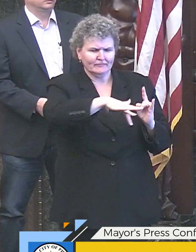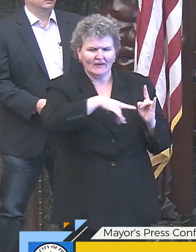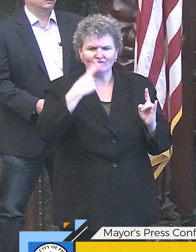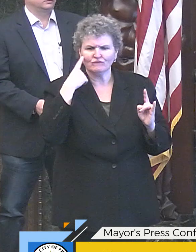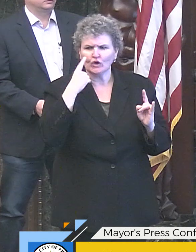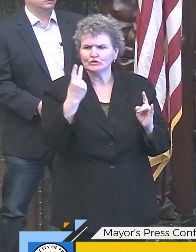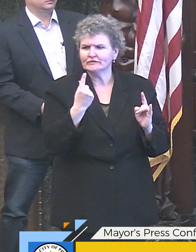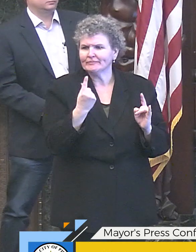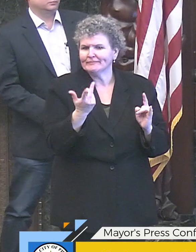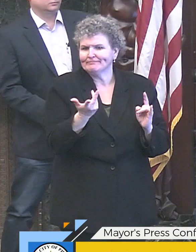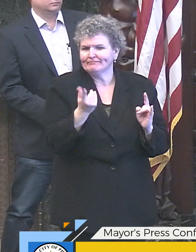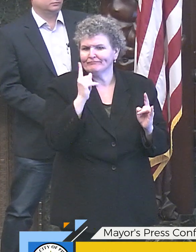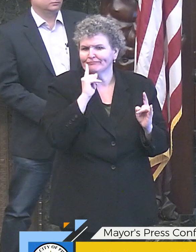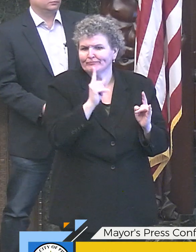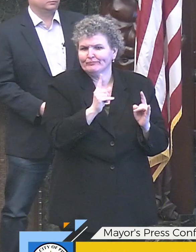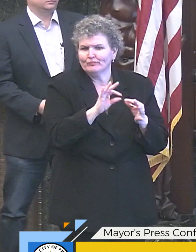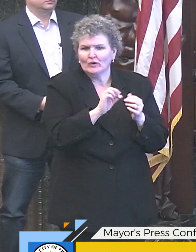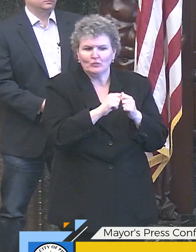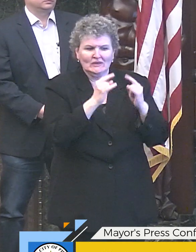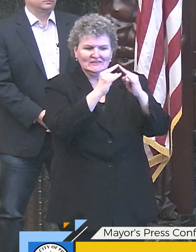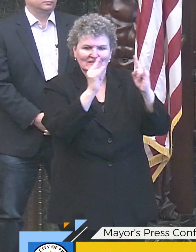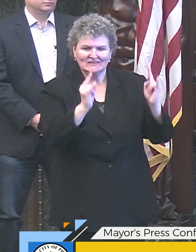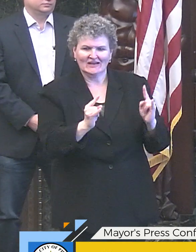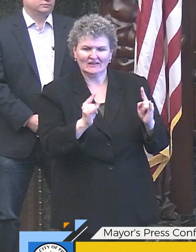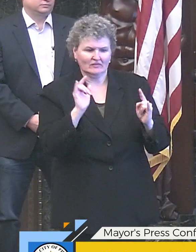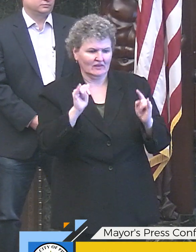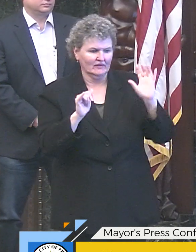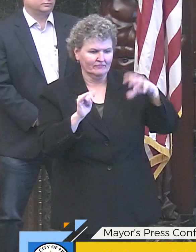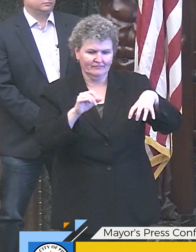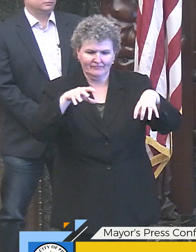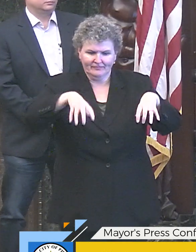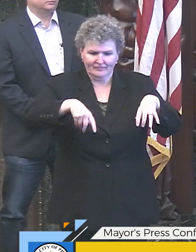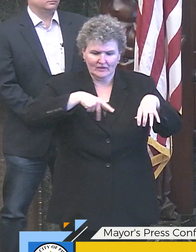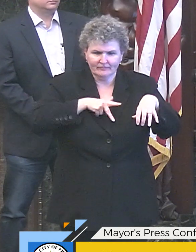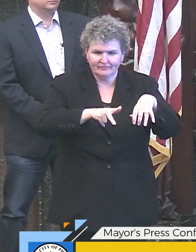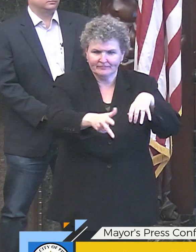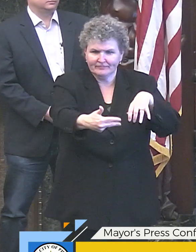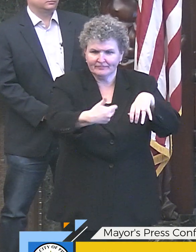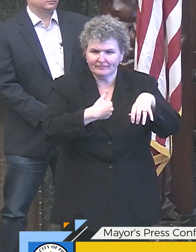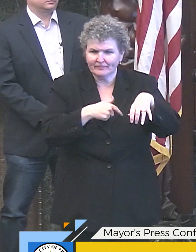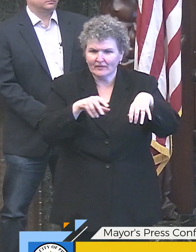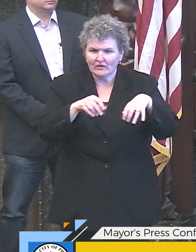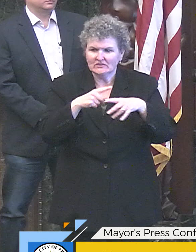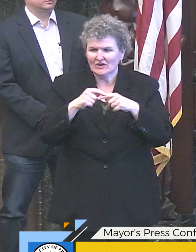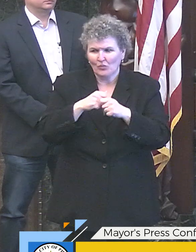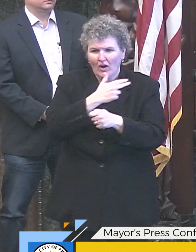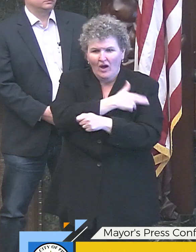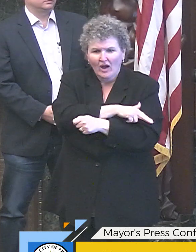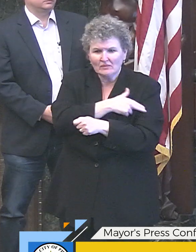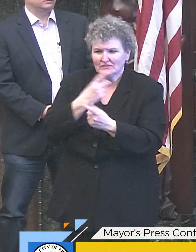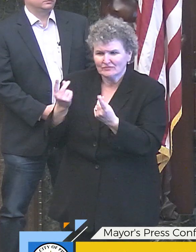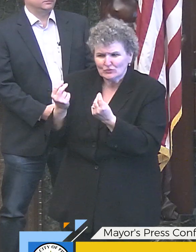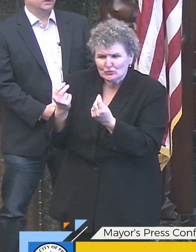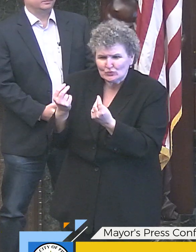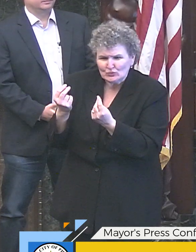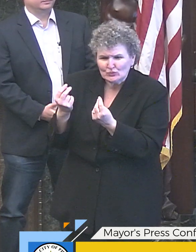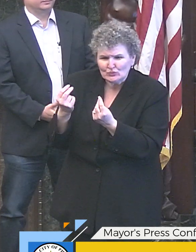be adding a tent. And that's something we've been working with the hospitals on for a while, although all the details are done by the hospitals.